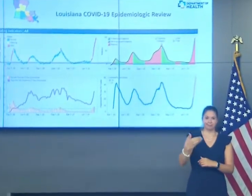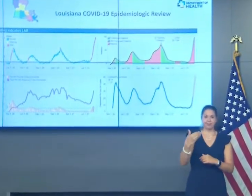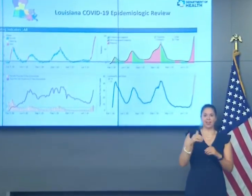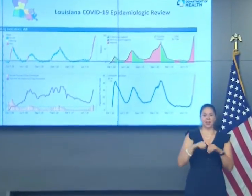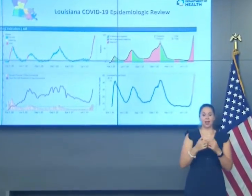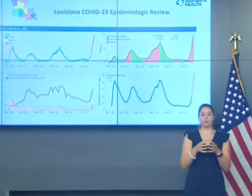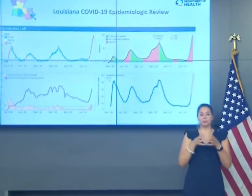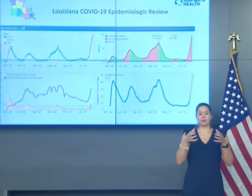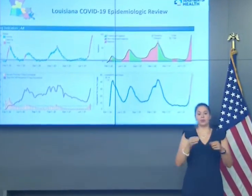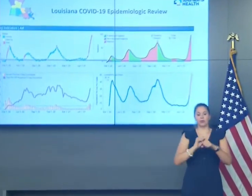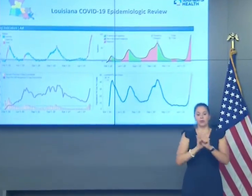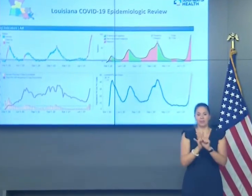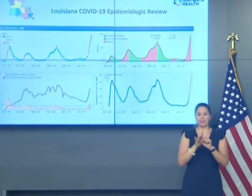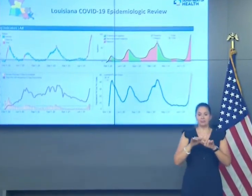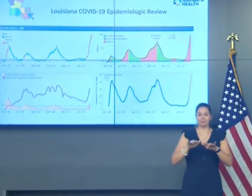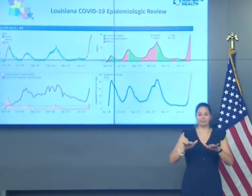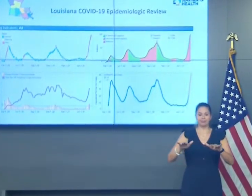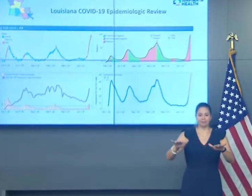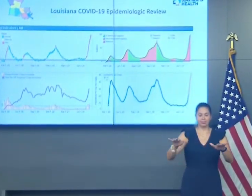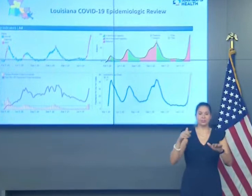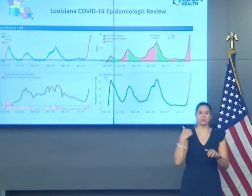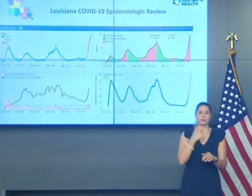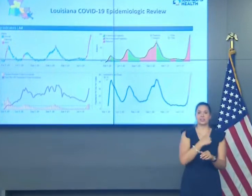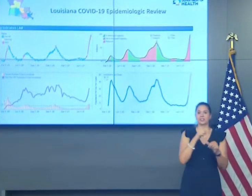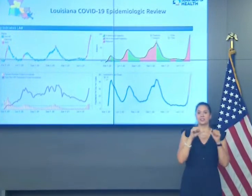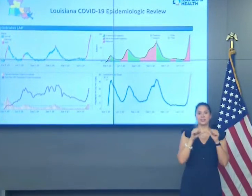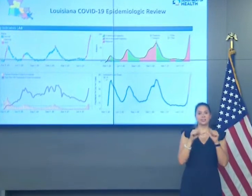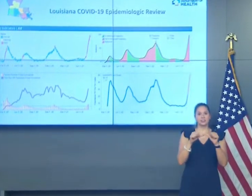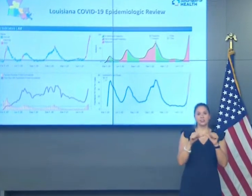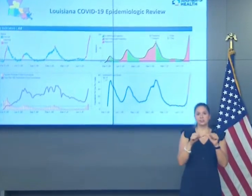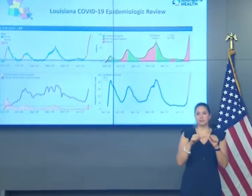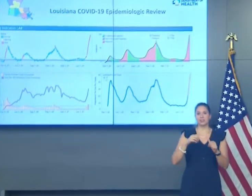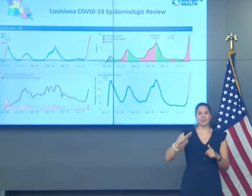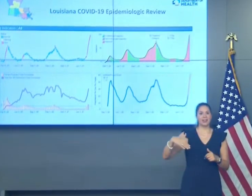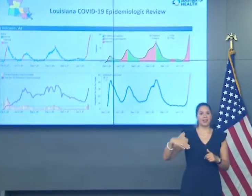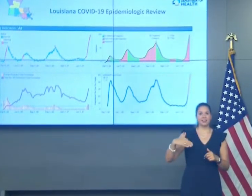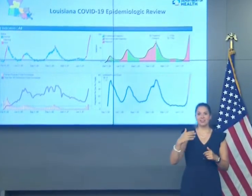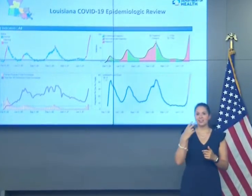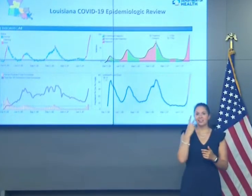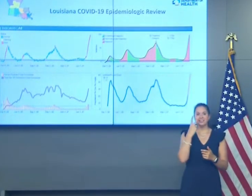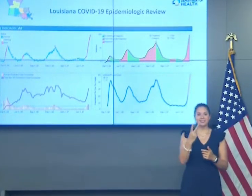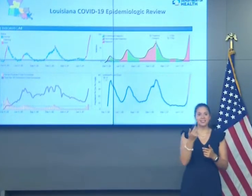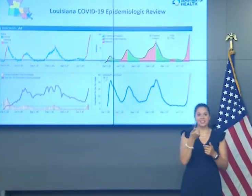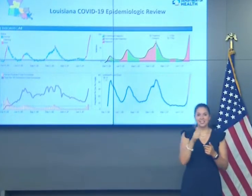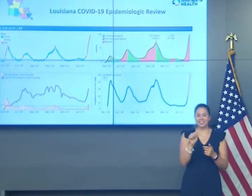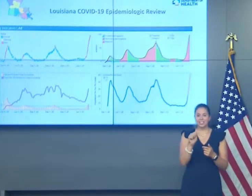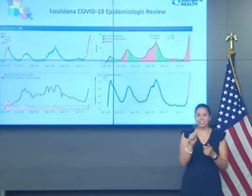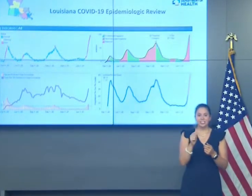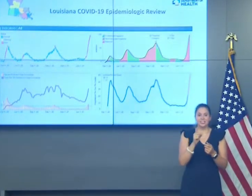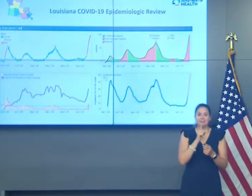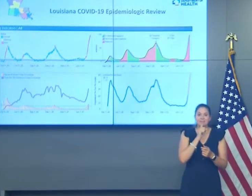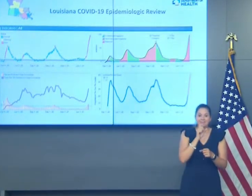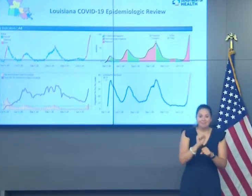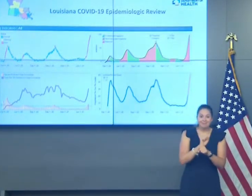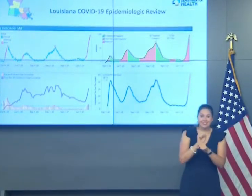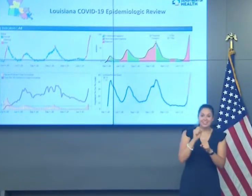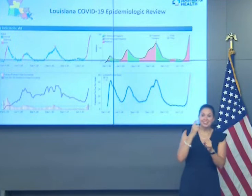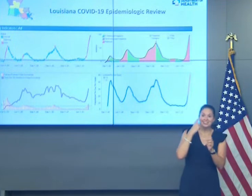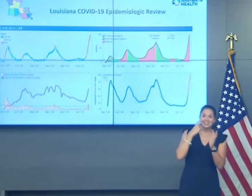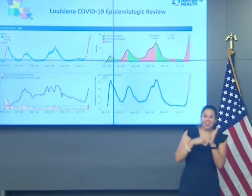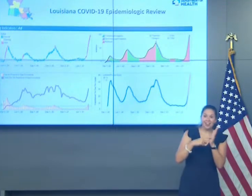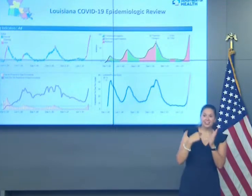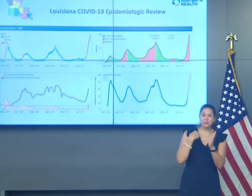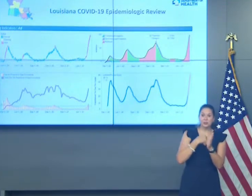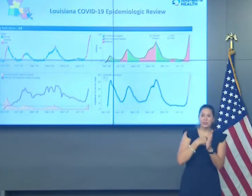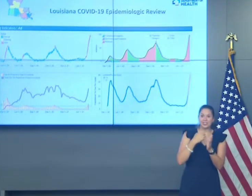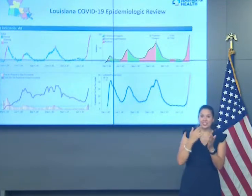circulates in our communities. And we continue to not yet see any tangible signs that we are turning a